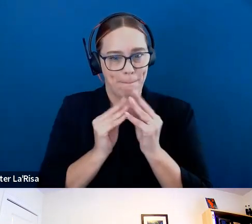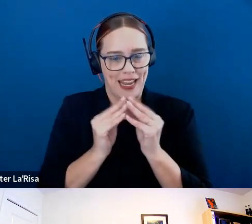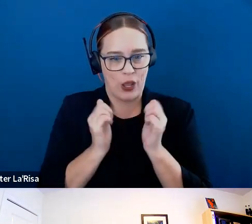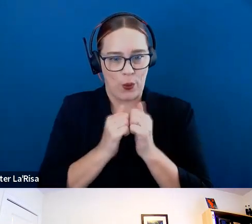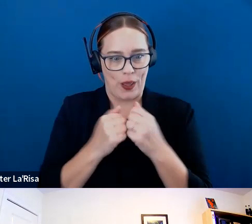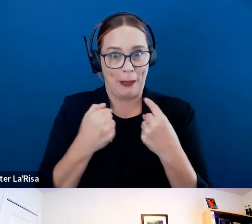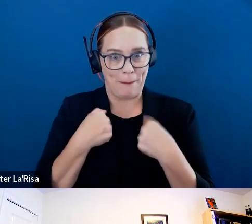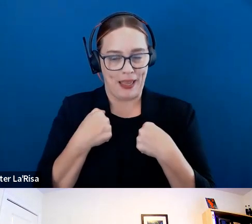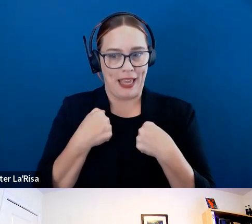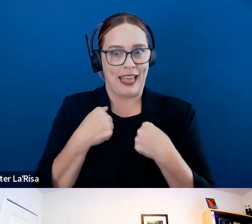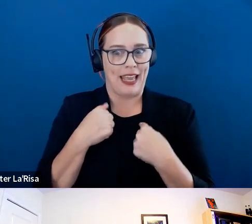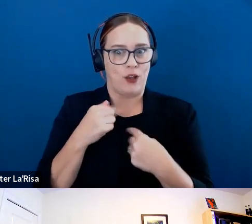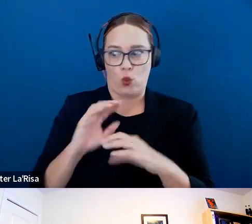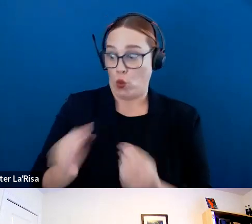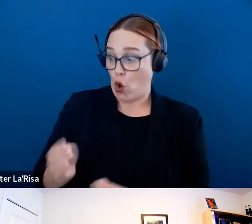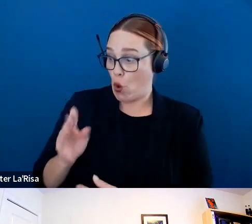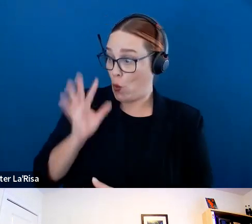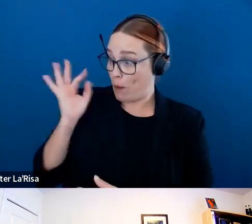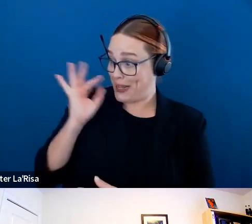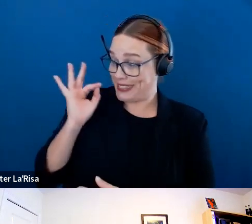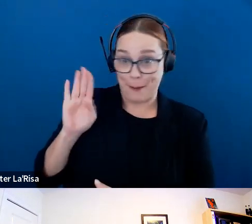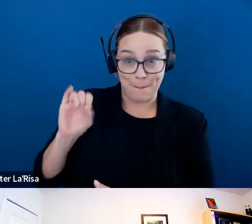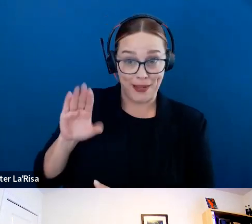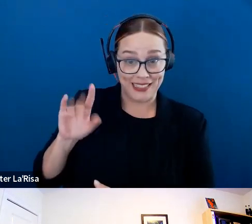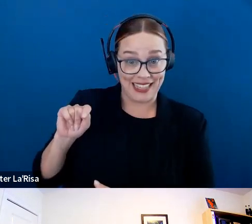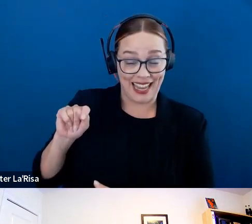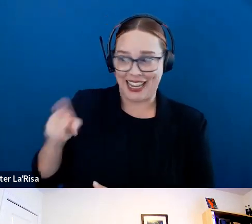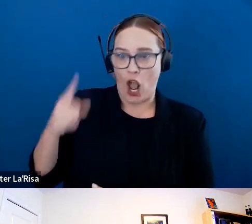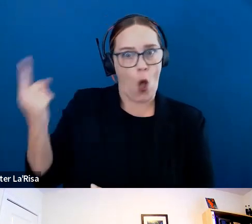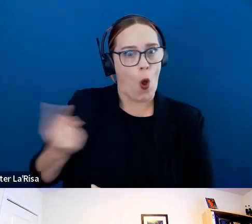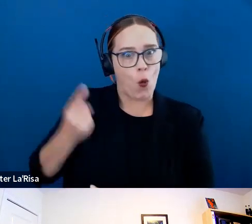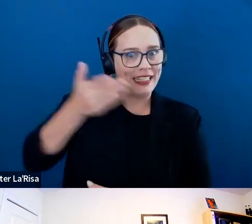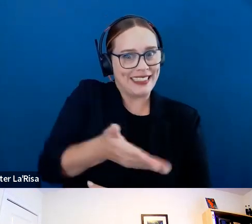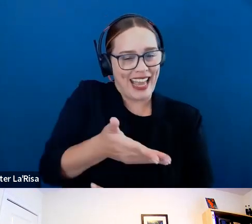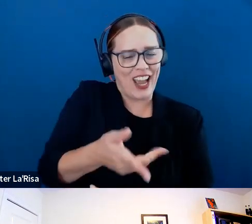the meeting. So I said, we need to get him on the payroll then.